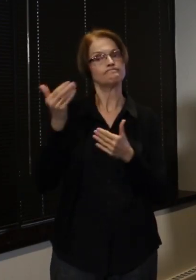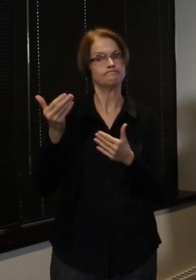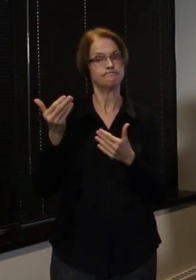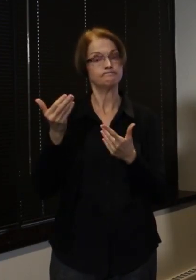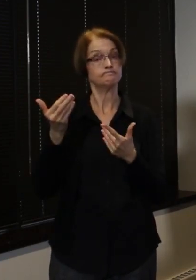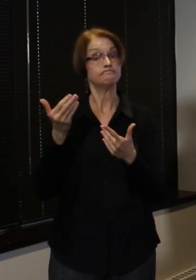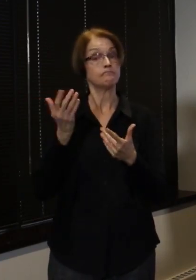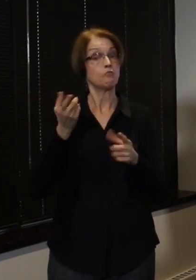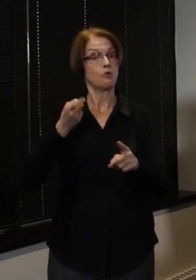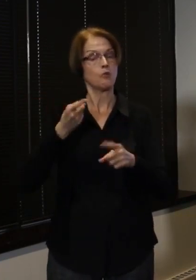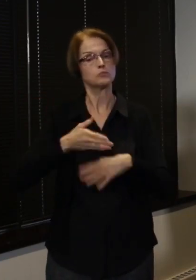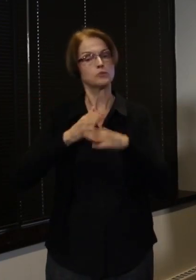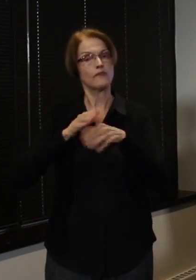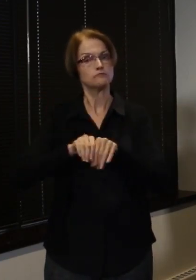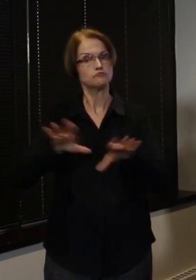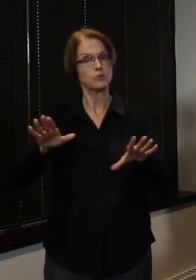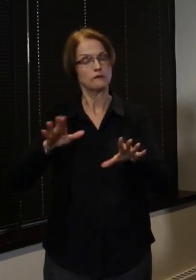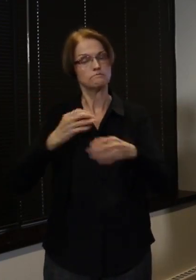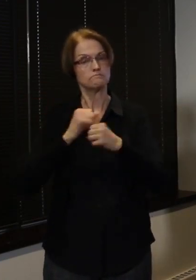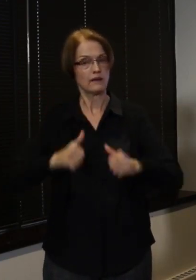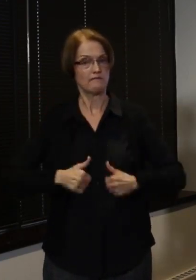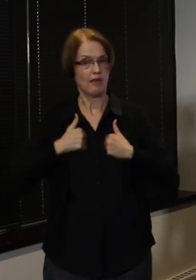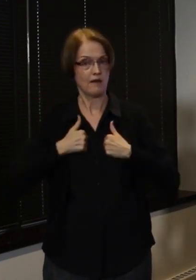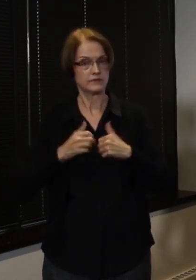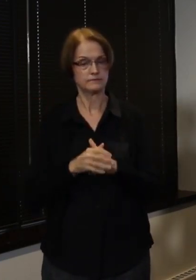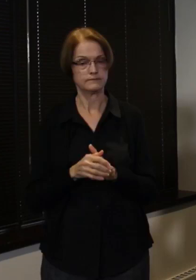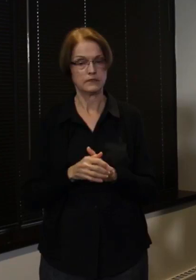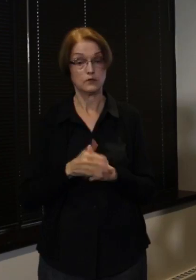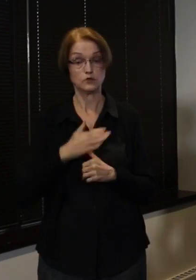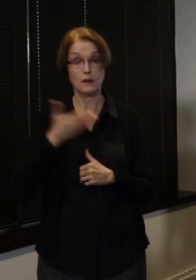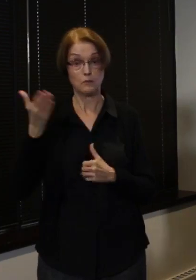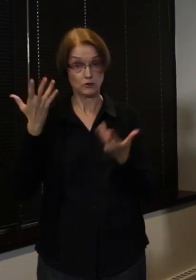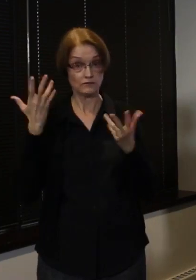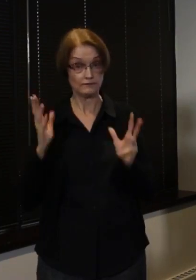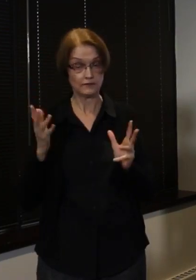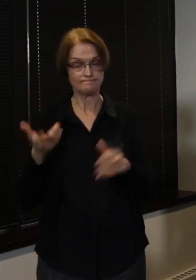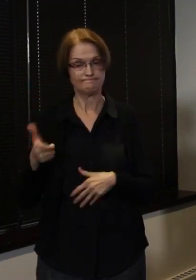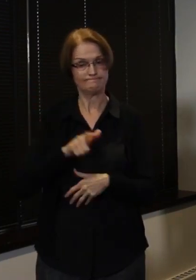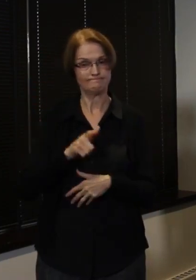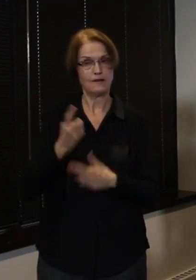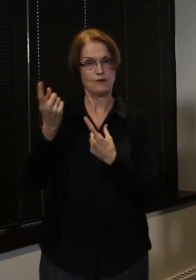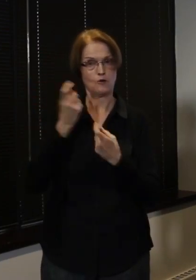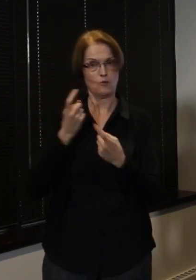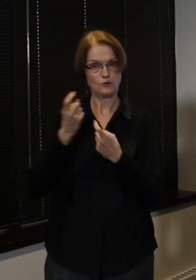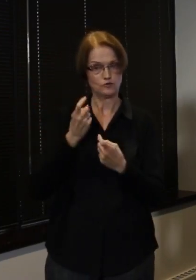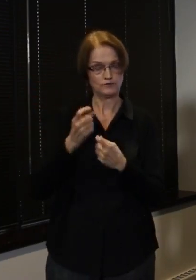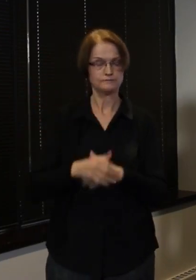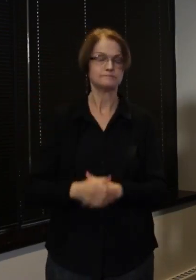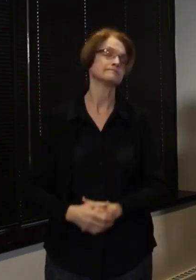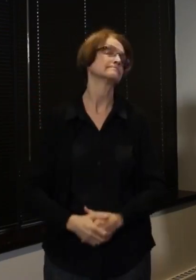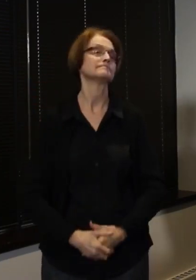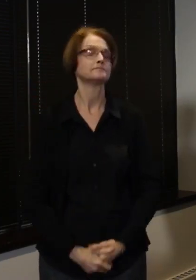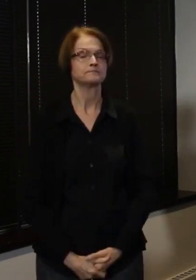and save lives in the future. So that concludes my remarks, and now we'll take some questions from the media.